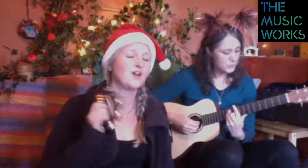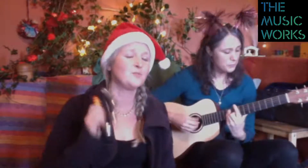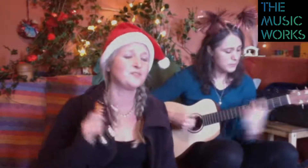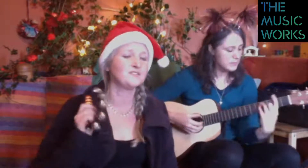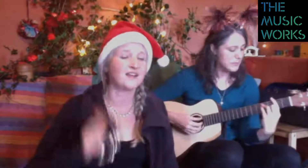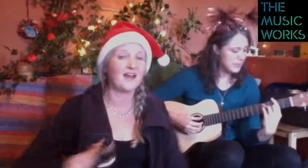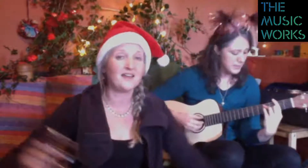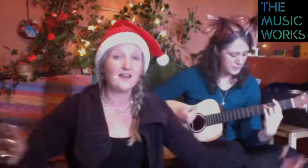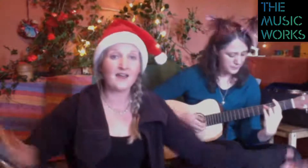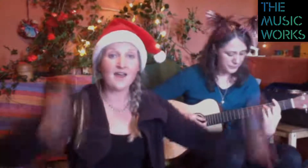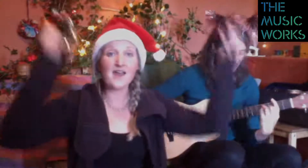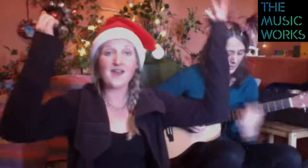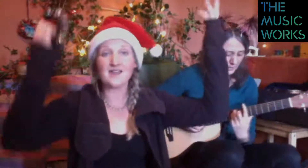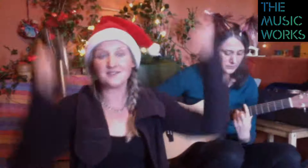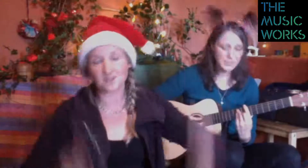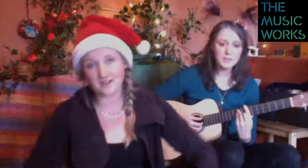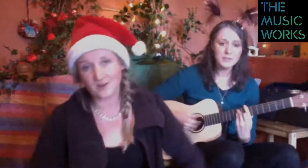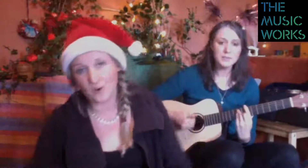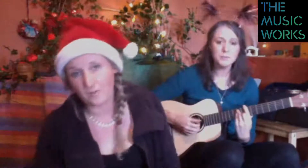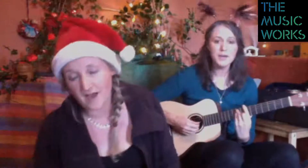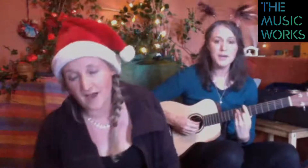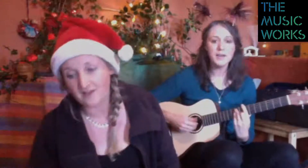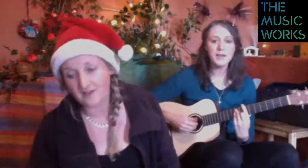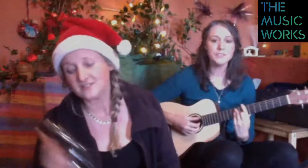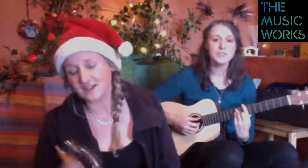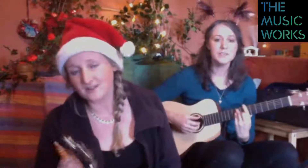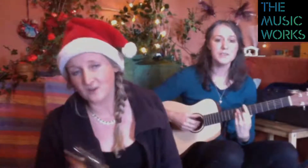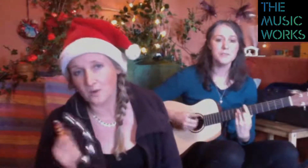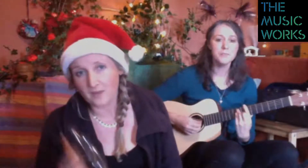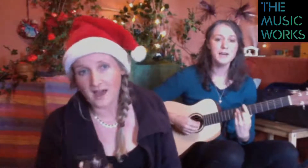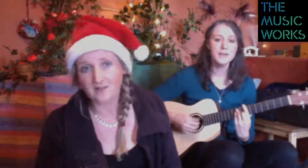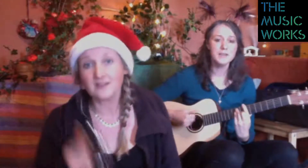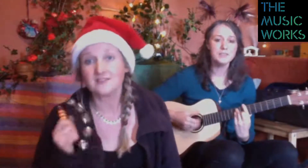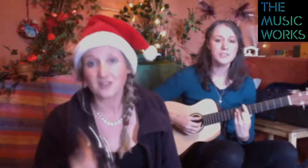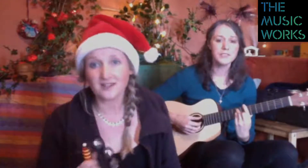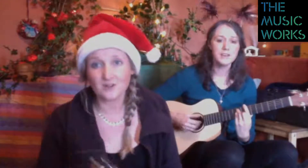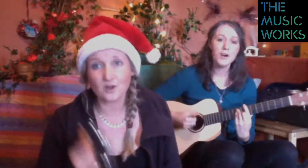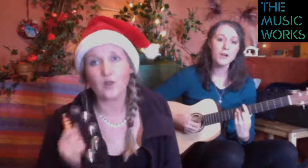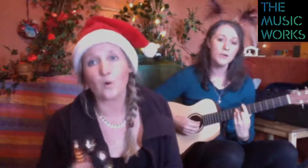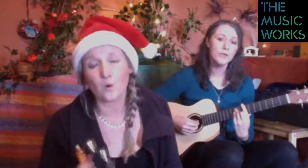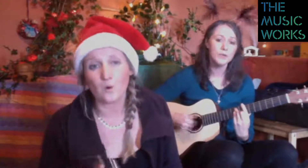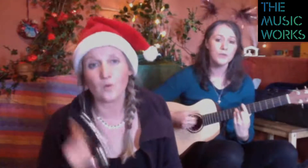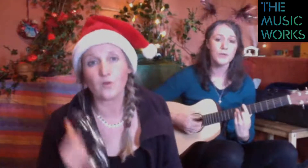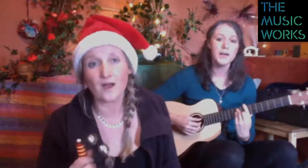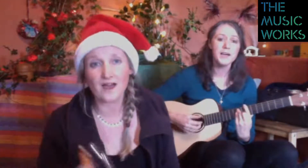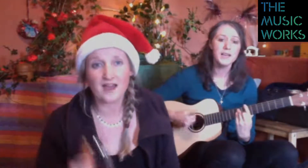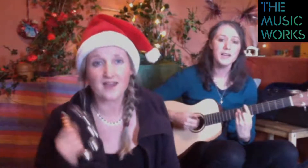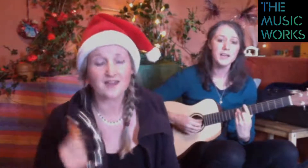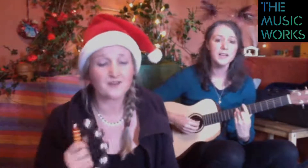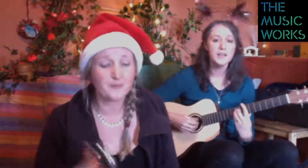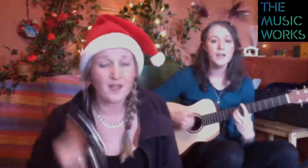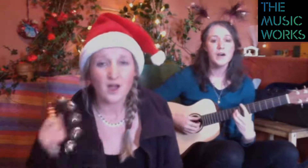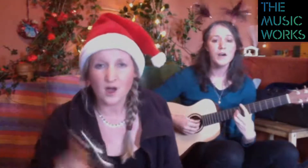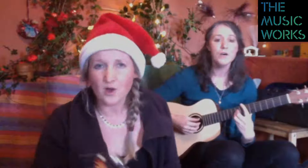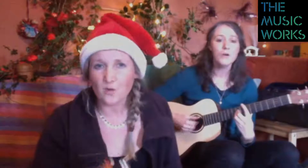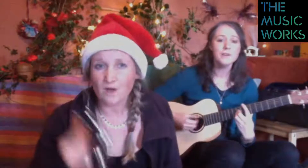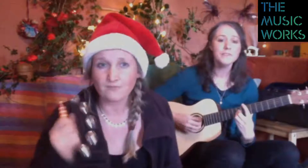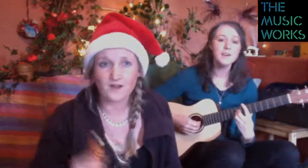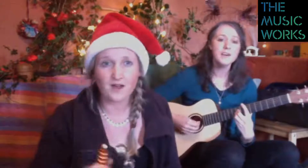open sleigh. Hey, jingle bells, jingle bells, jingle all the way. Oh, what fun